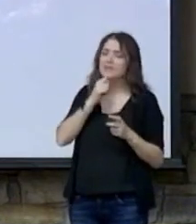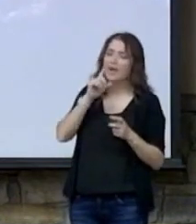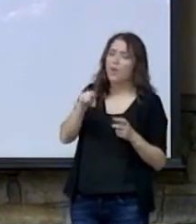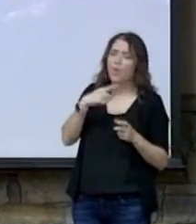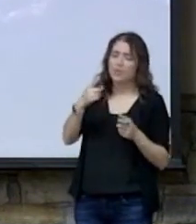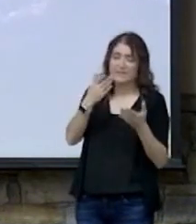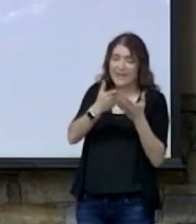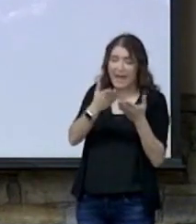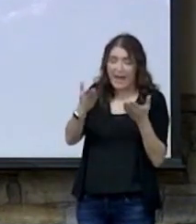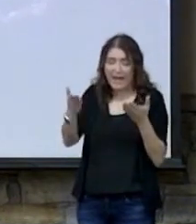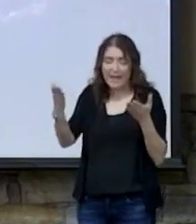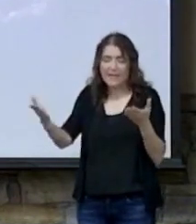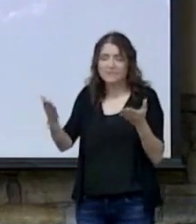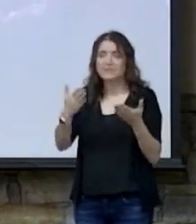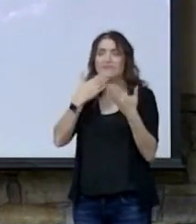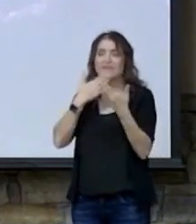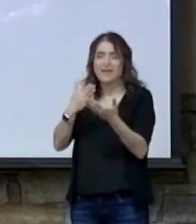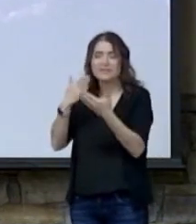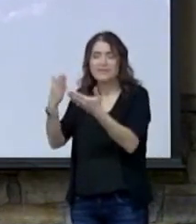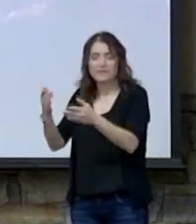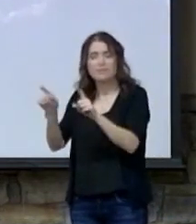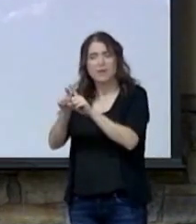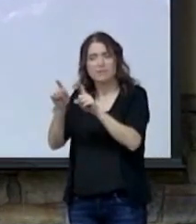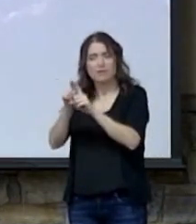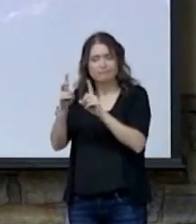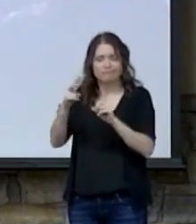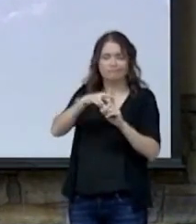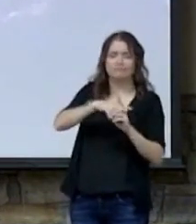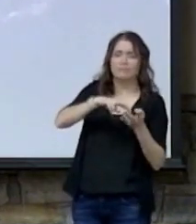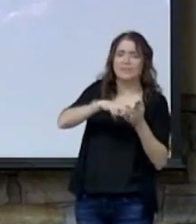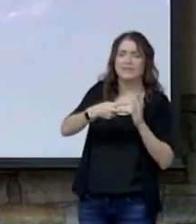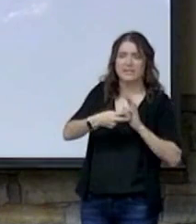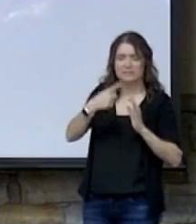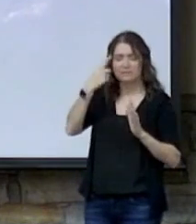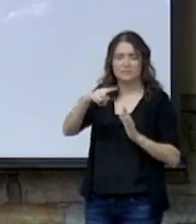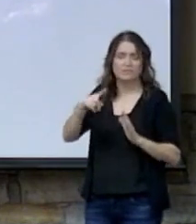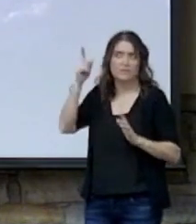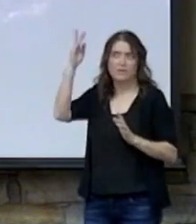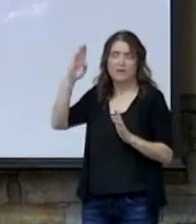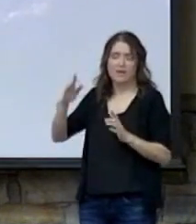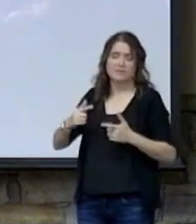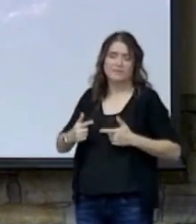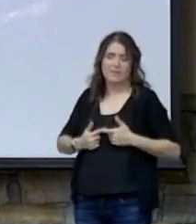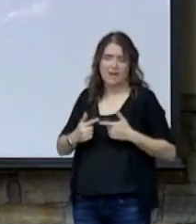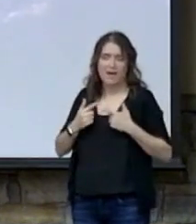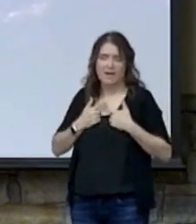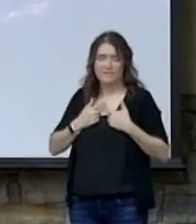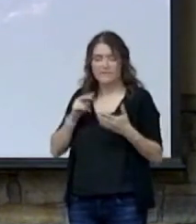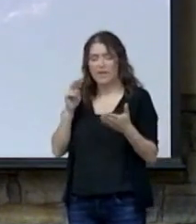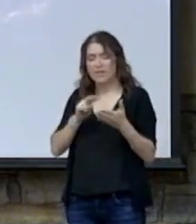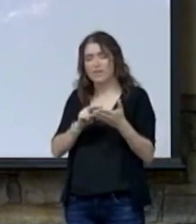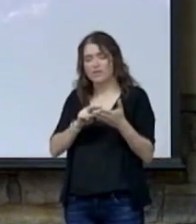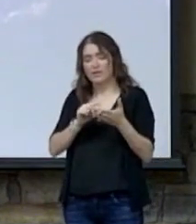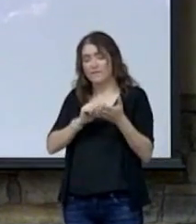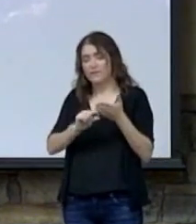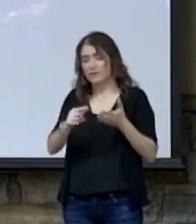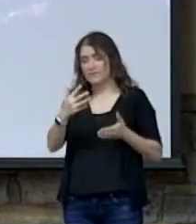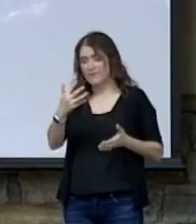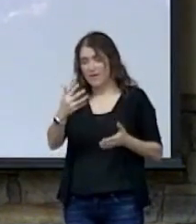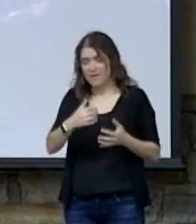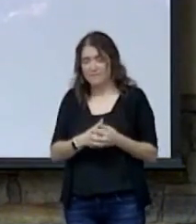items of thanksgiving. There's an implication of what these things meant to David's life. And look at the last half of verse 5.